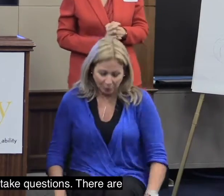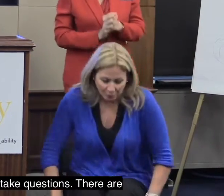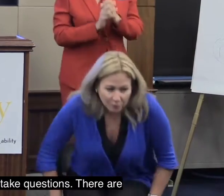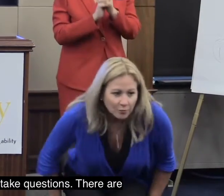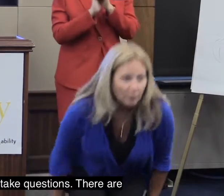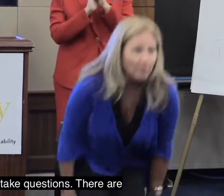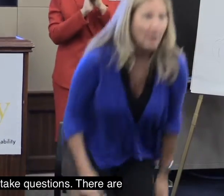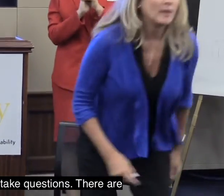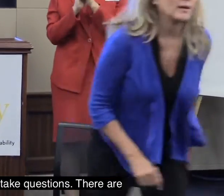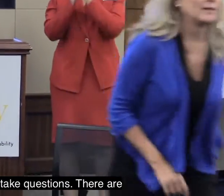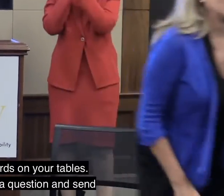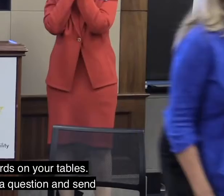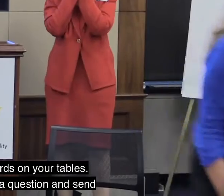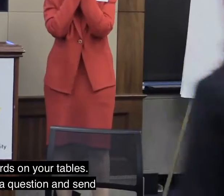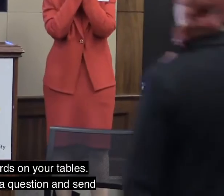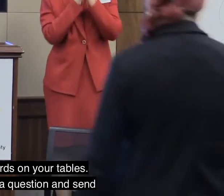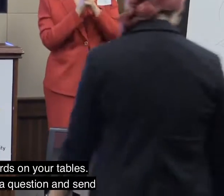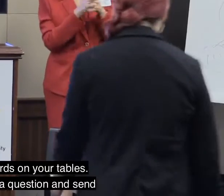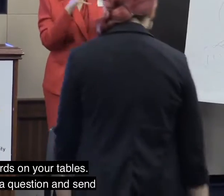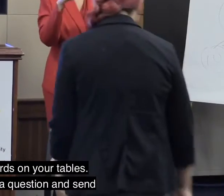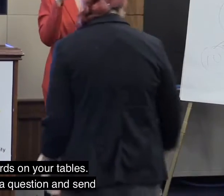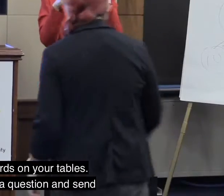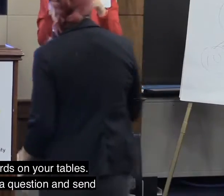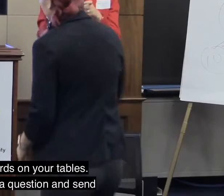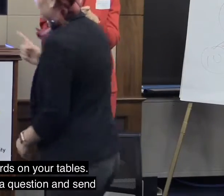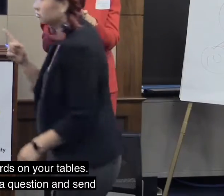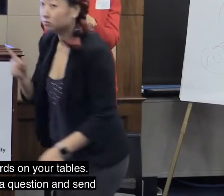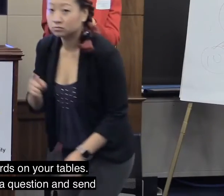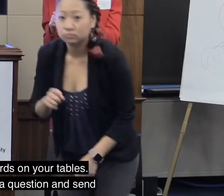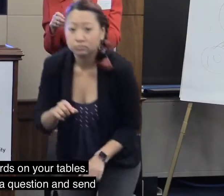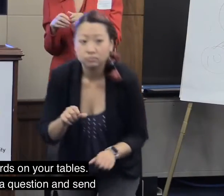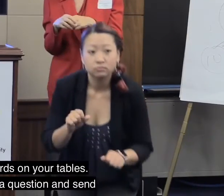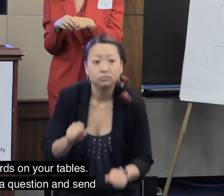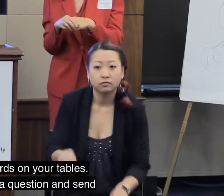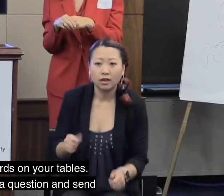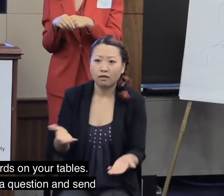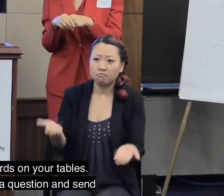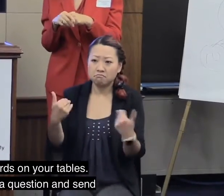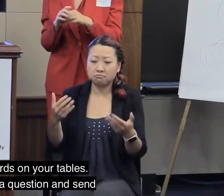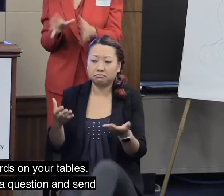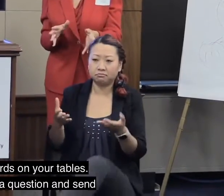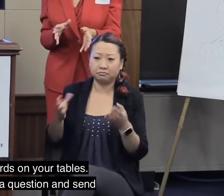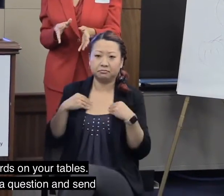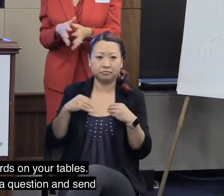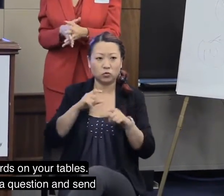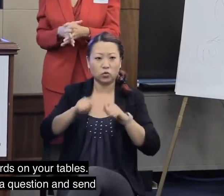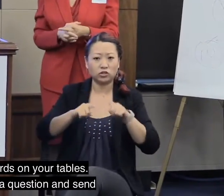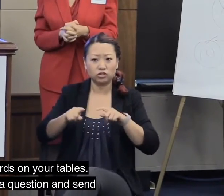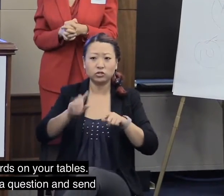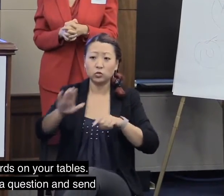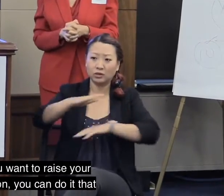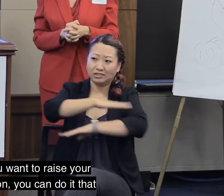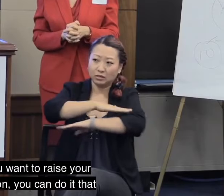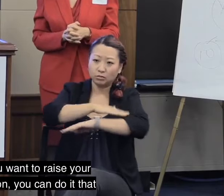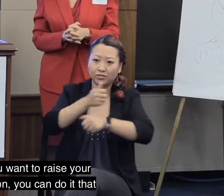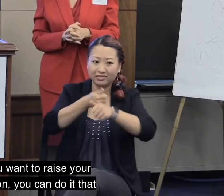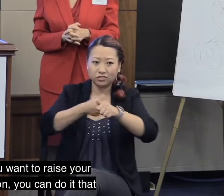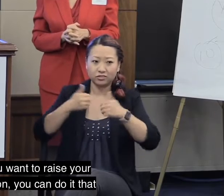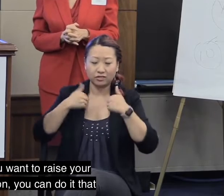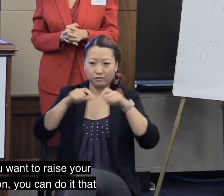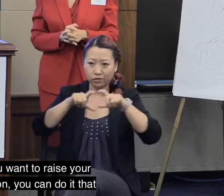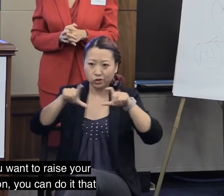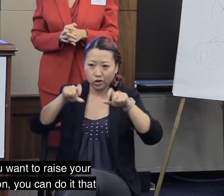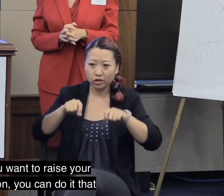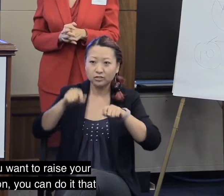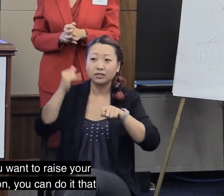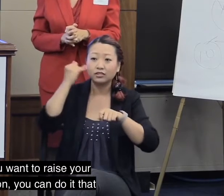questions. There are there are cards on your tables. So if you want to write a question and send it in, you